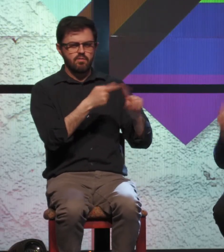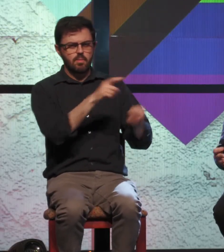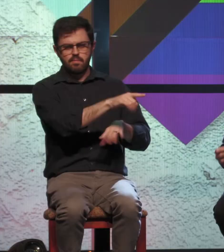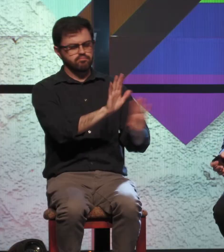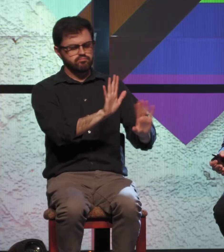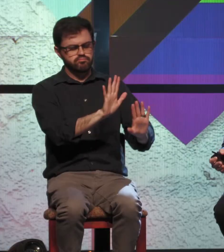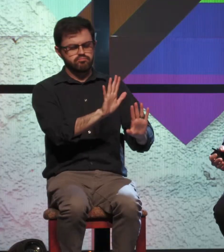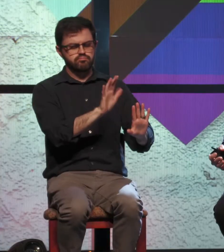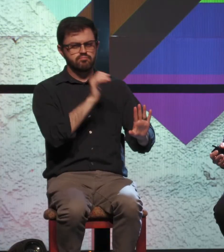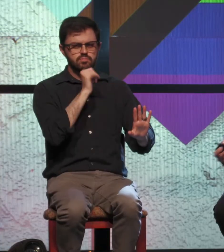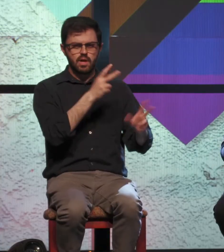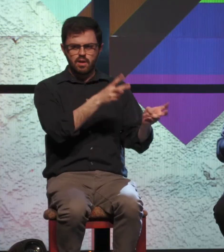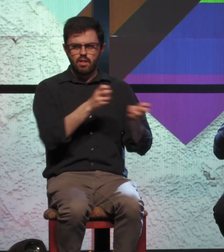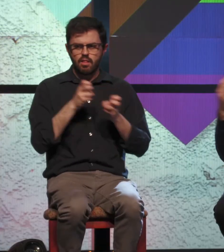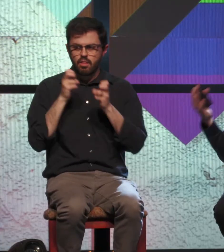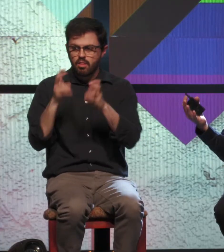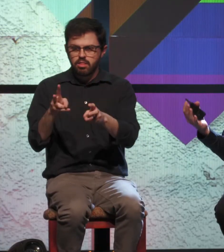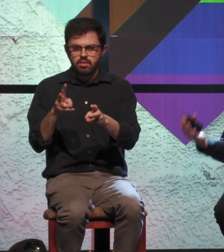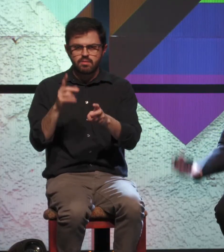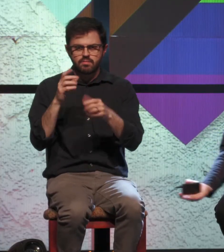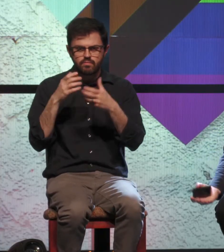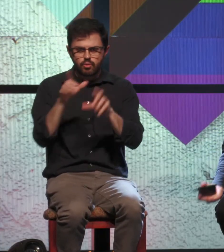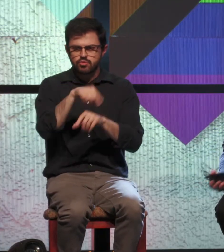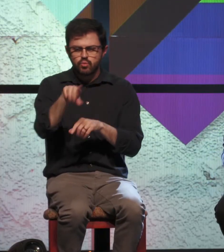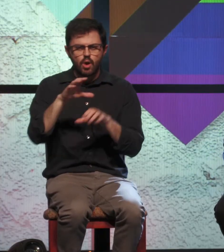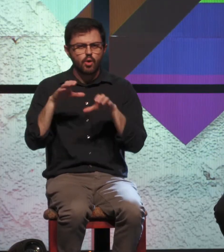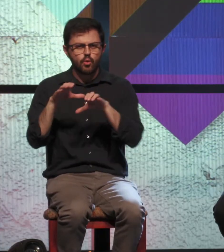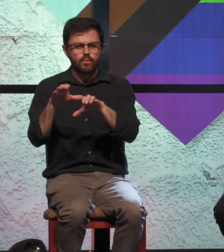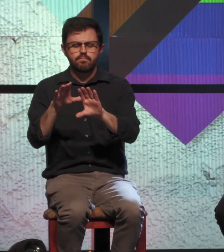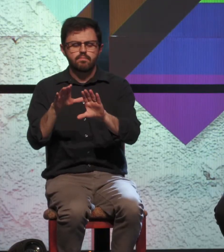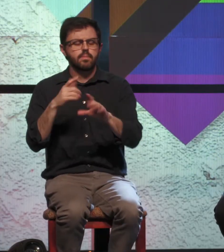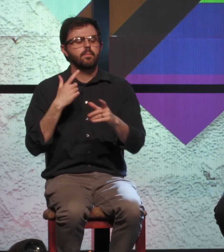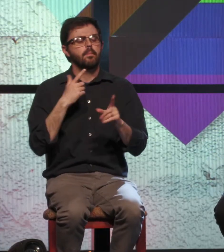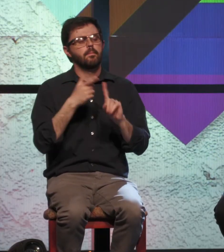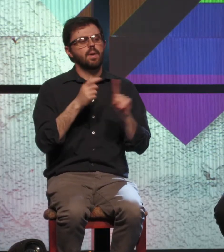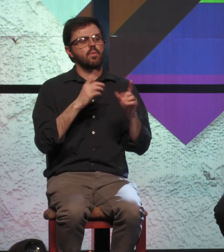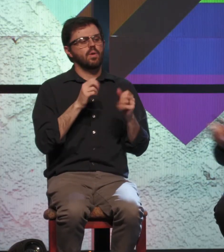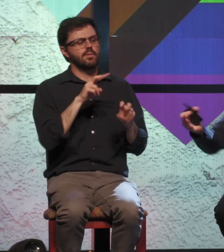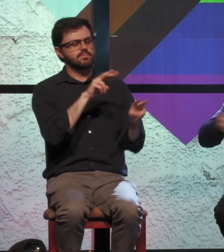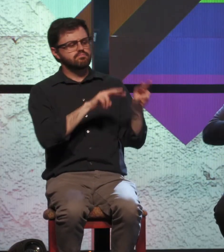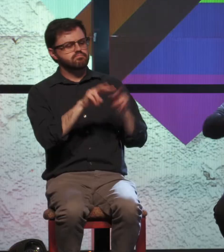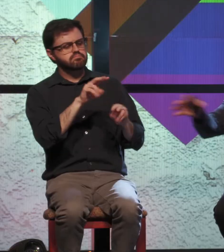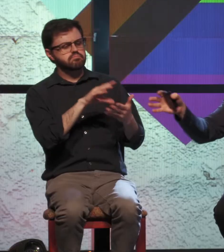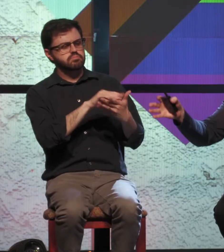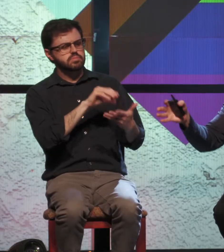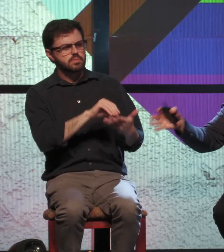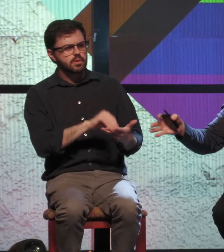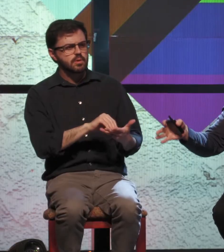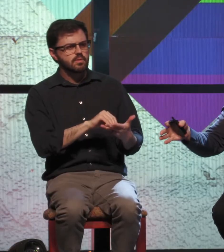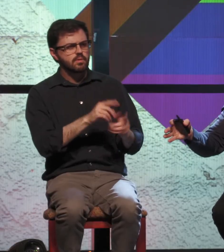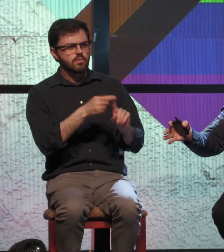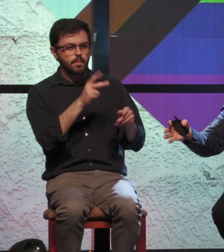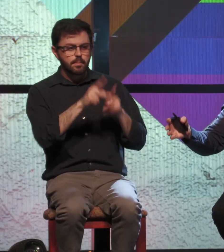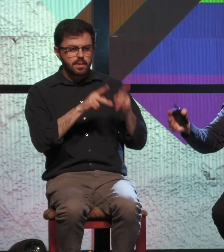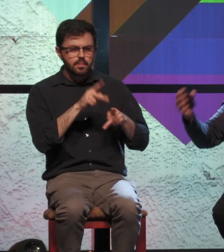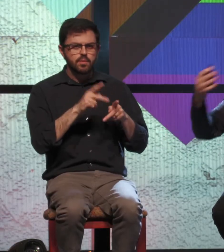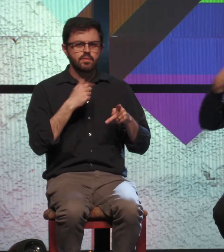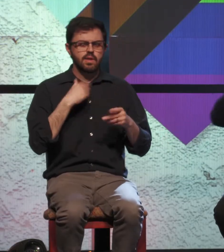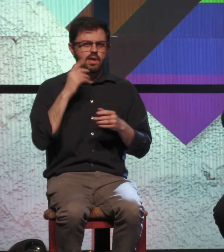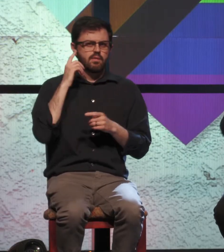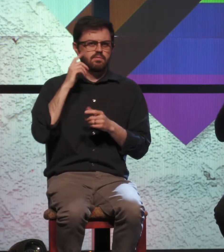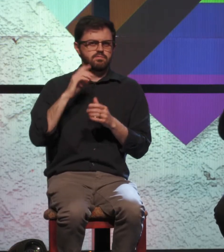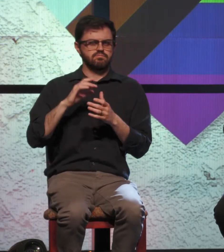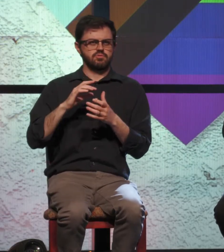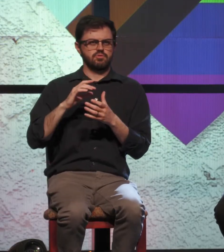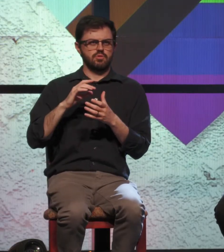to learn. We want to learn a framework from folks who've been thinking about whole living right from the land that we live on. And how does